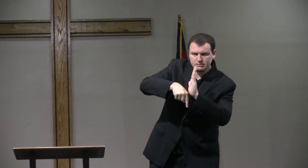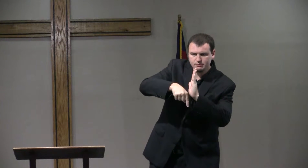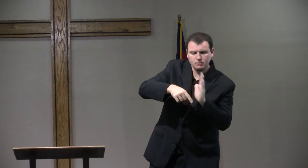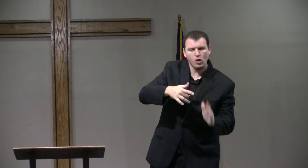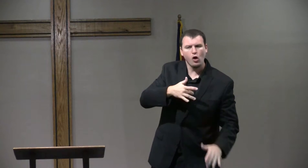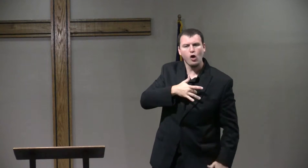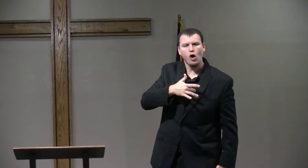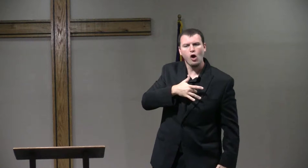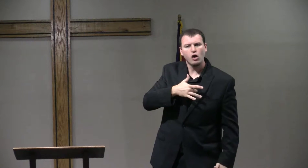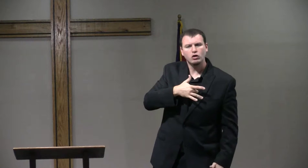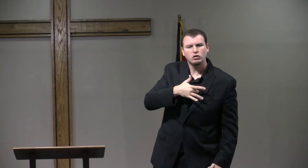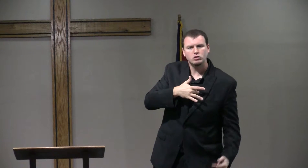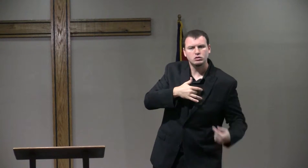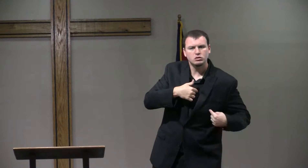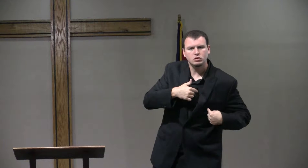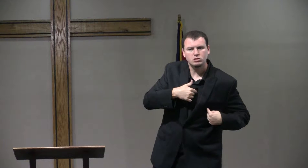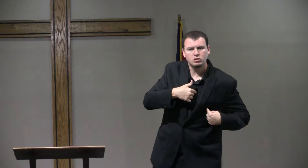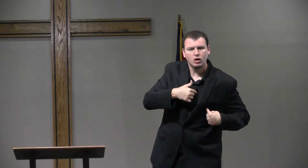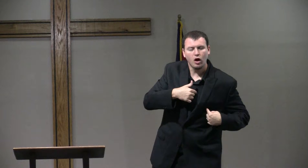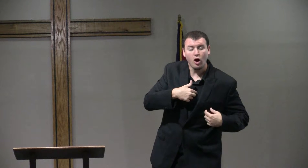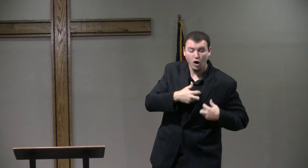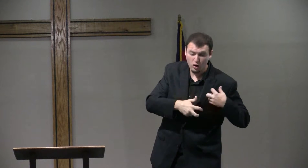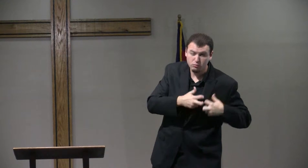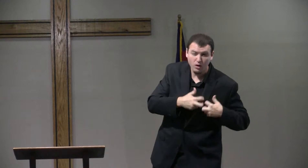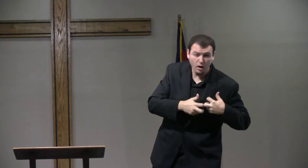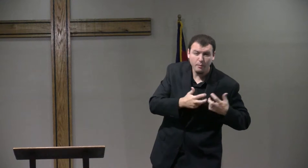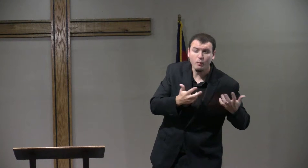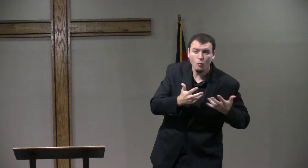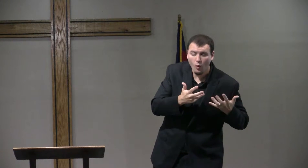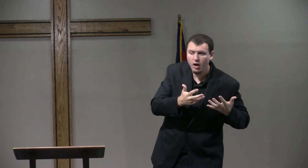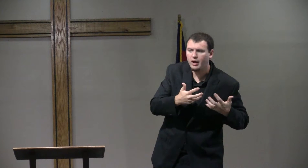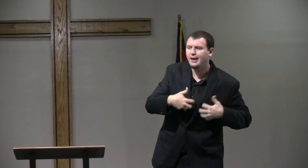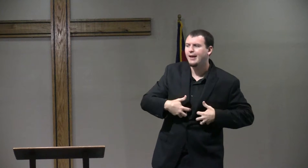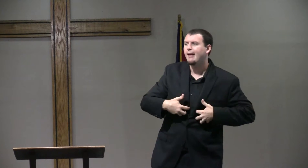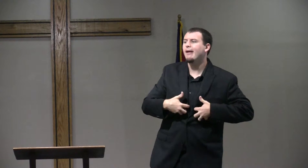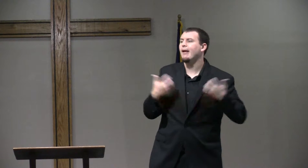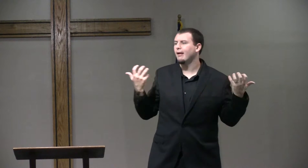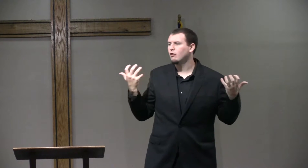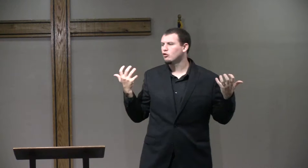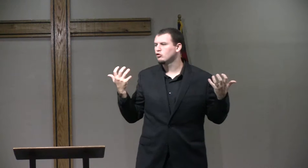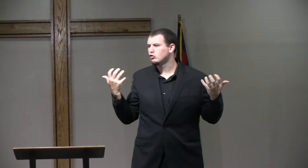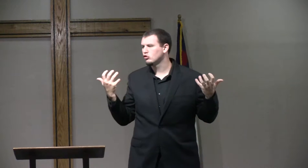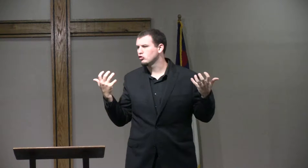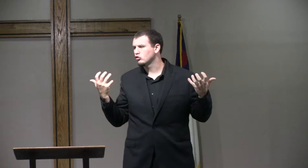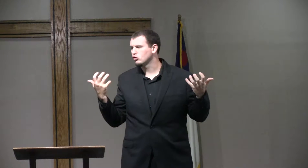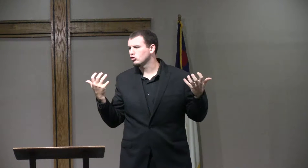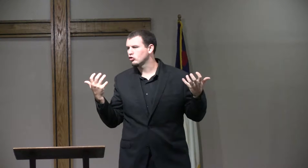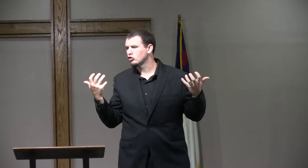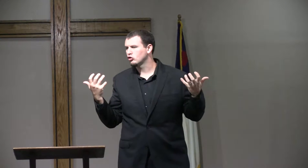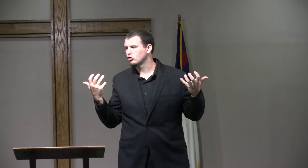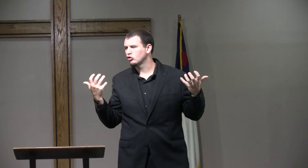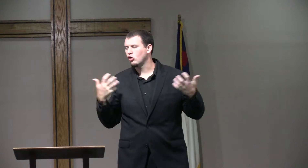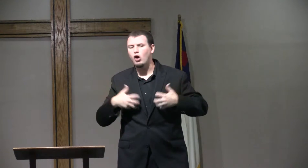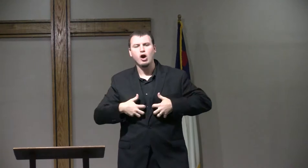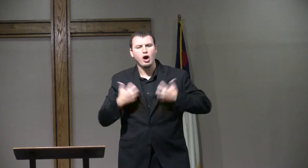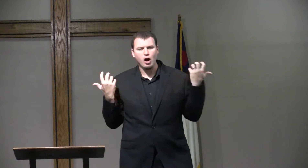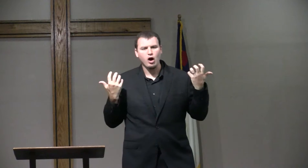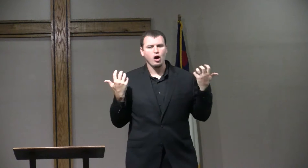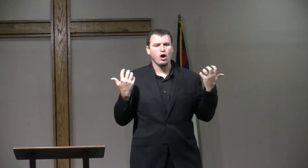But even deeper than that is more of a heart problem. He